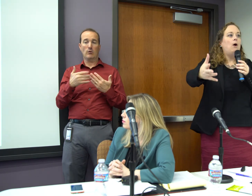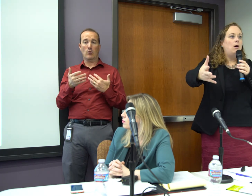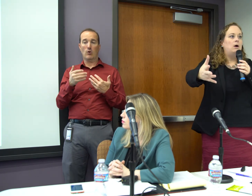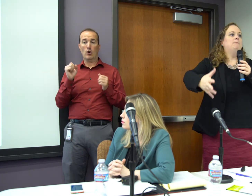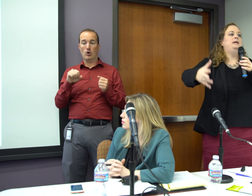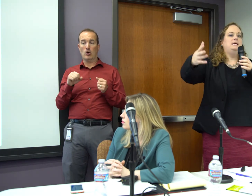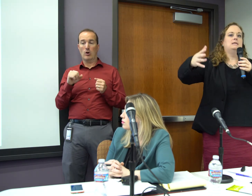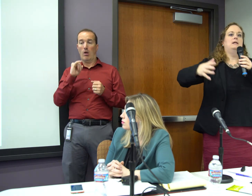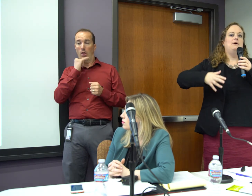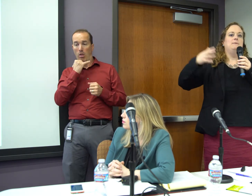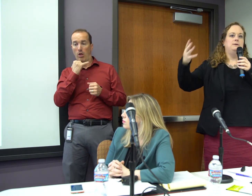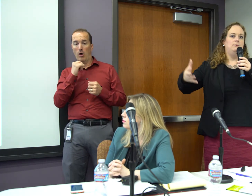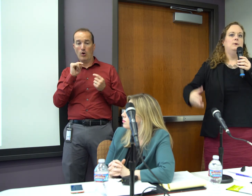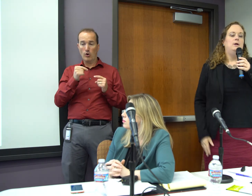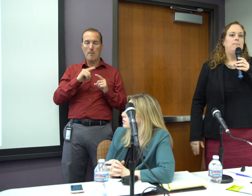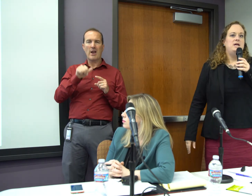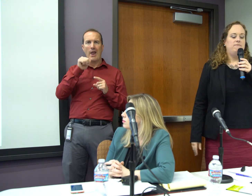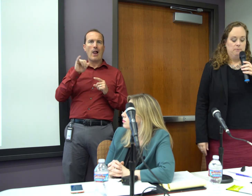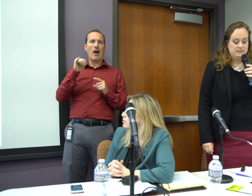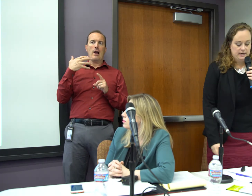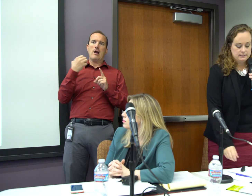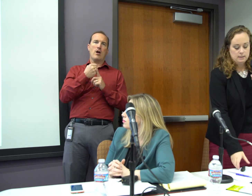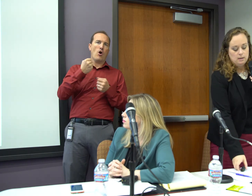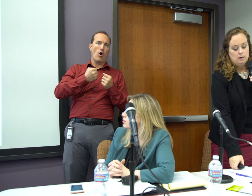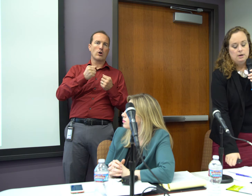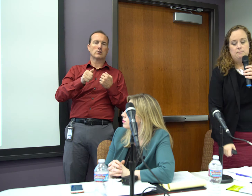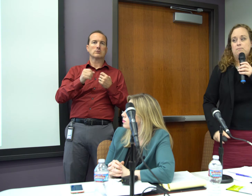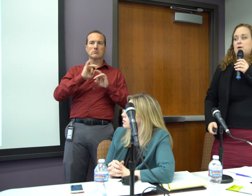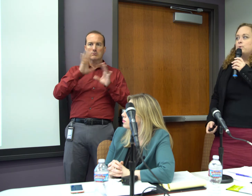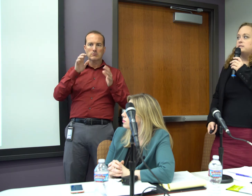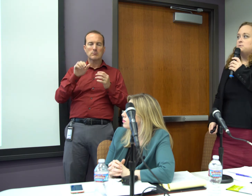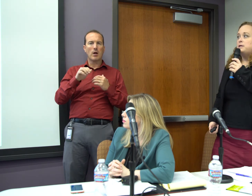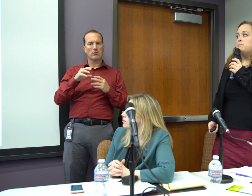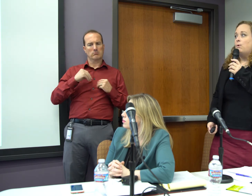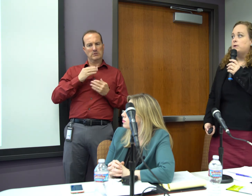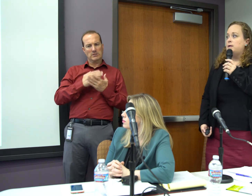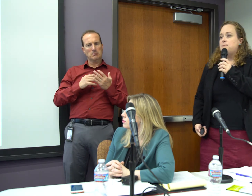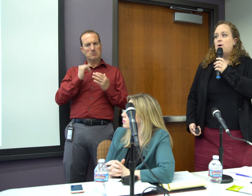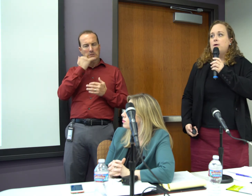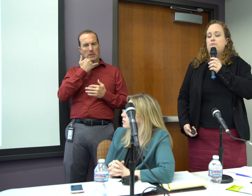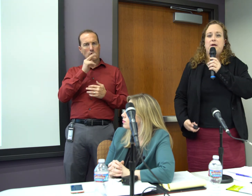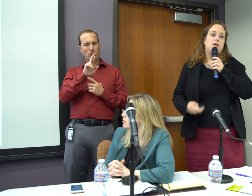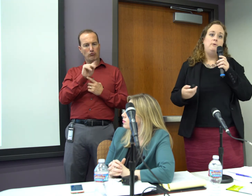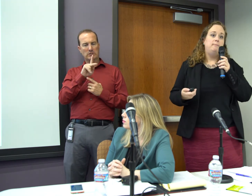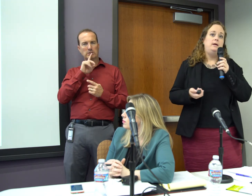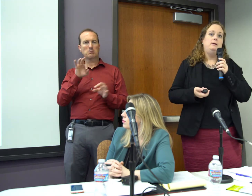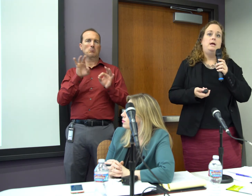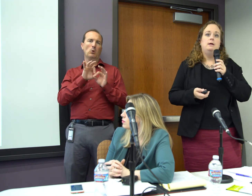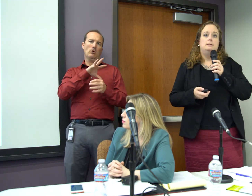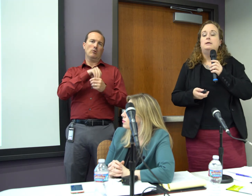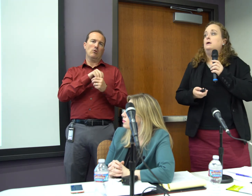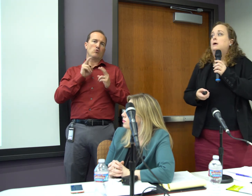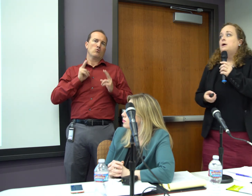hit by a car, but is going to allow them to make a few mistakes. And risk is really important. It's part of being a human